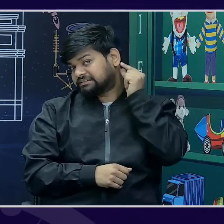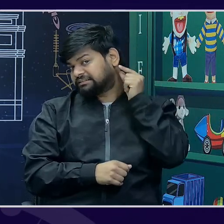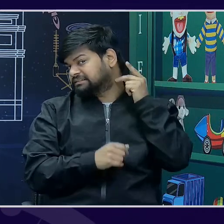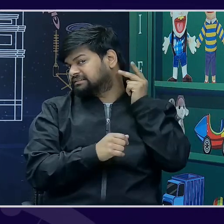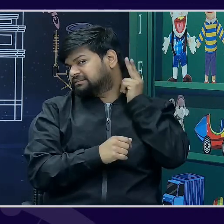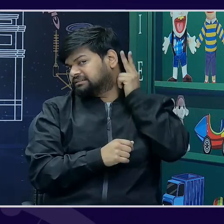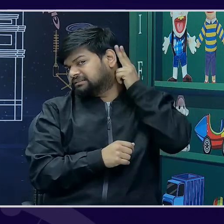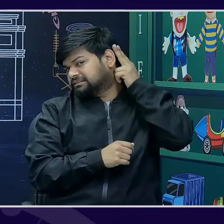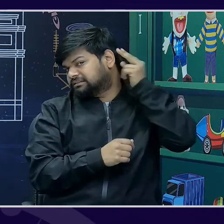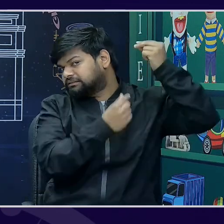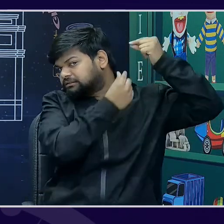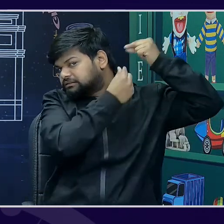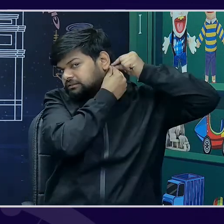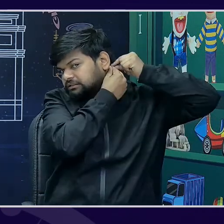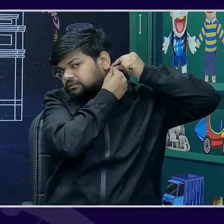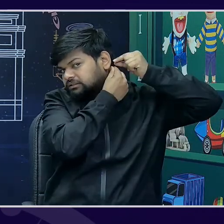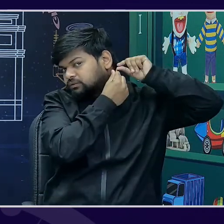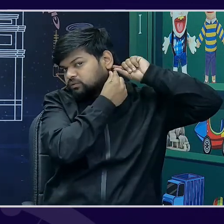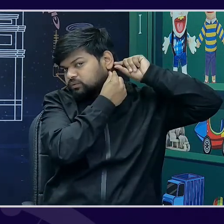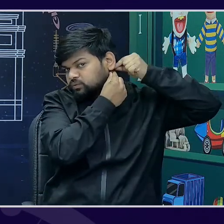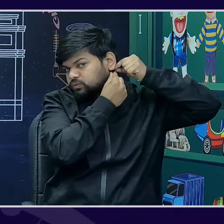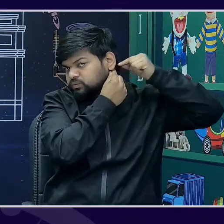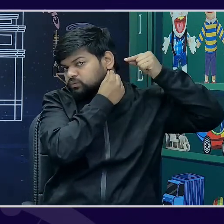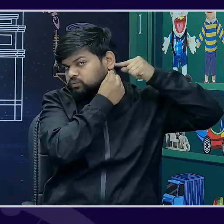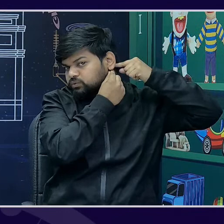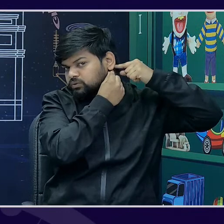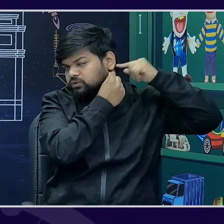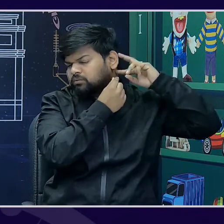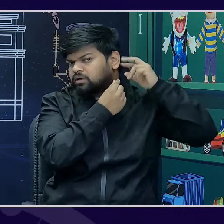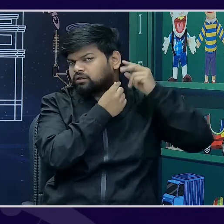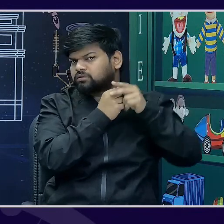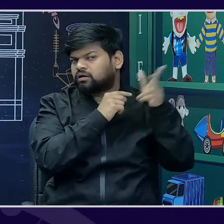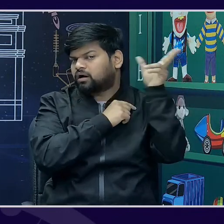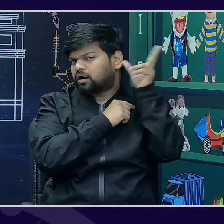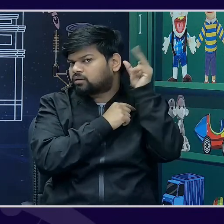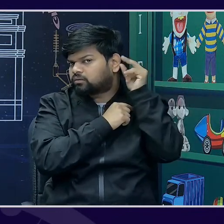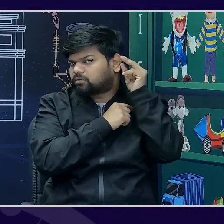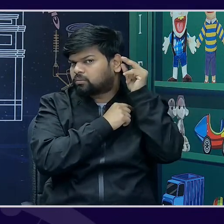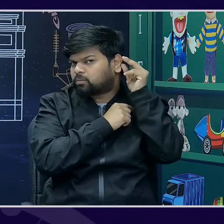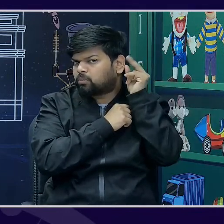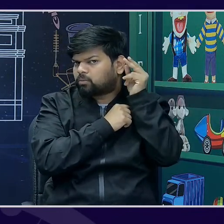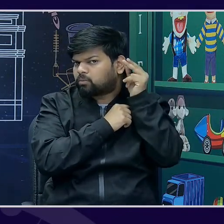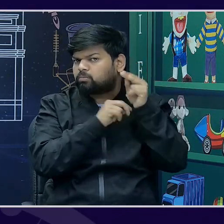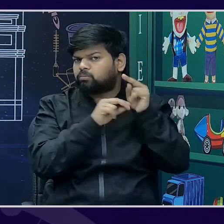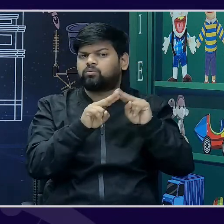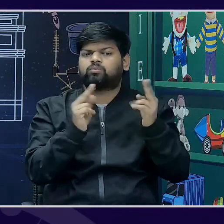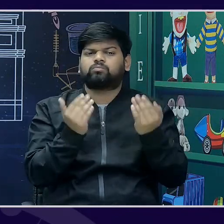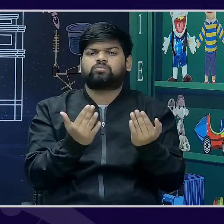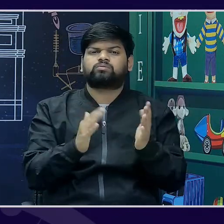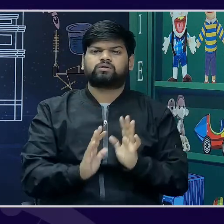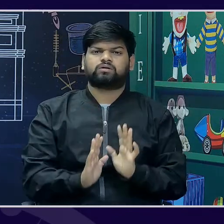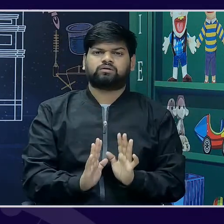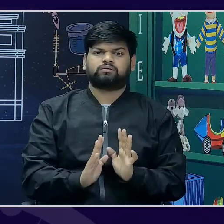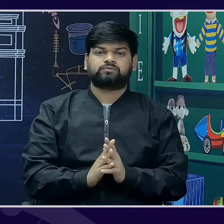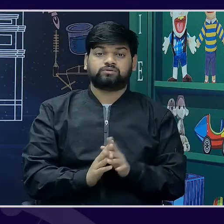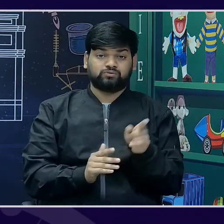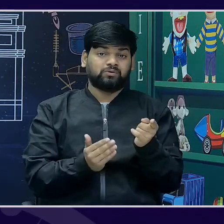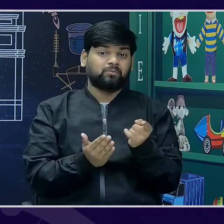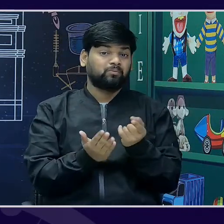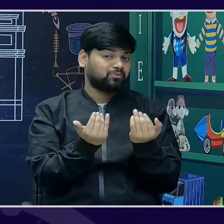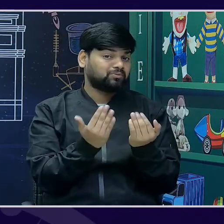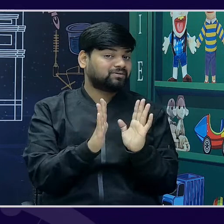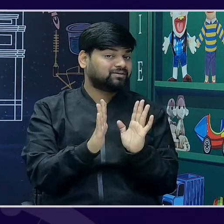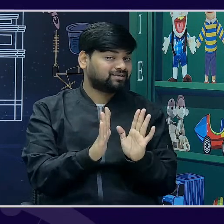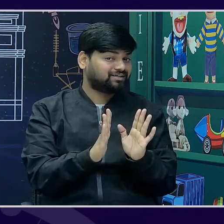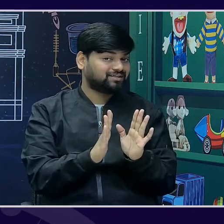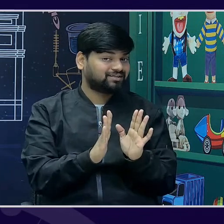So naturally, when a pipeline is being repaired from the place it is being leaked, there are chances that the entire energy might